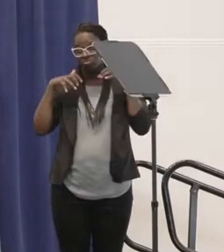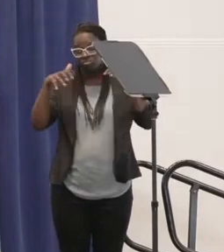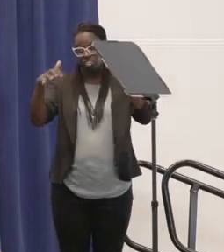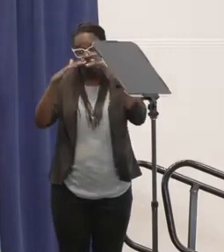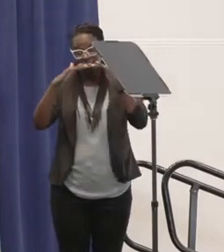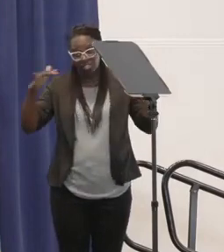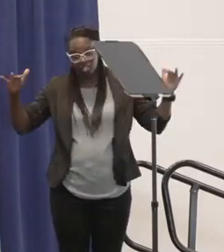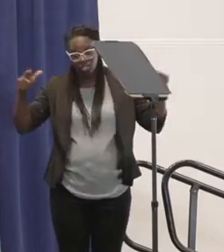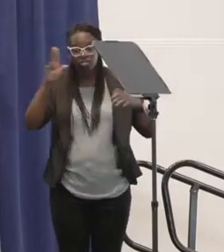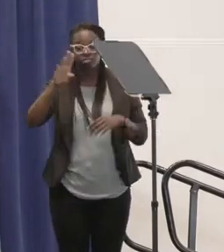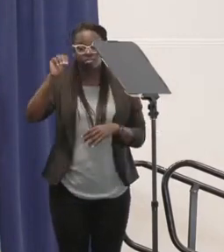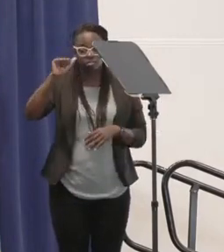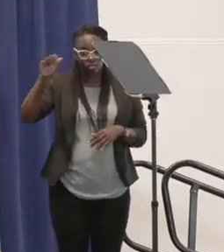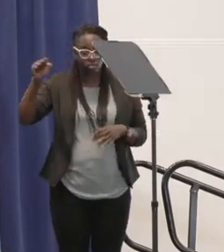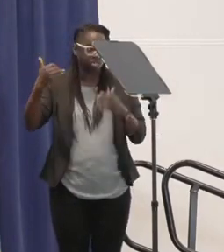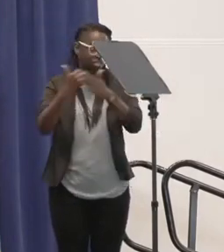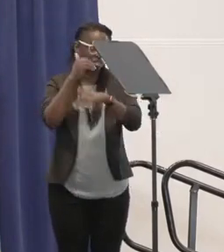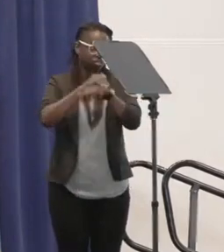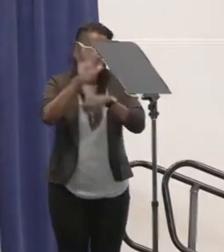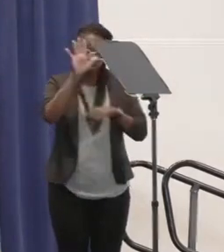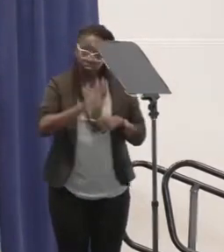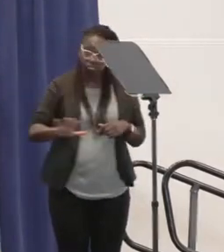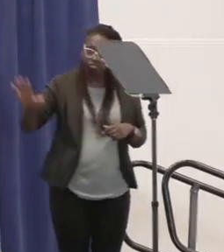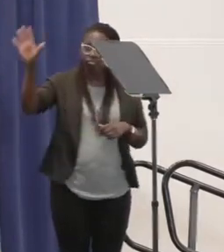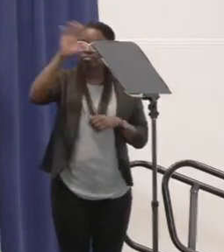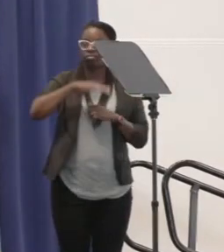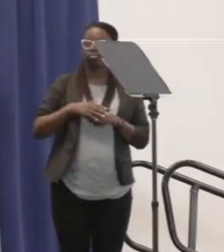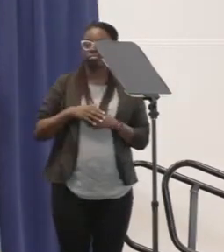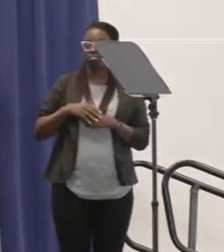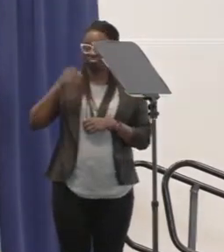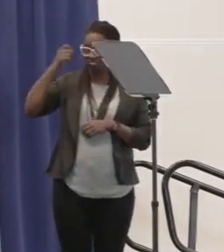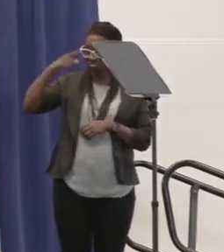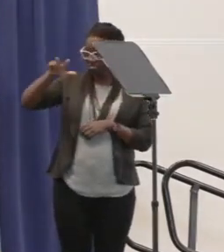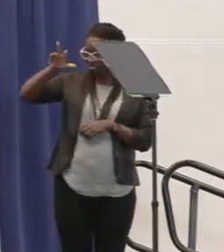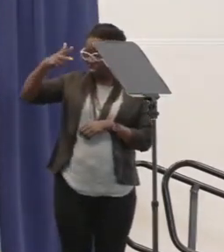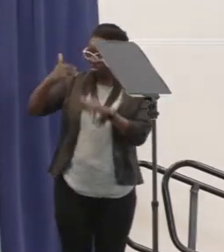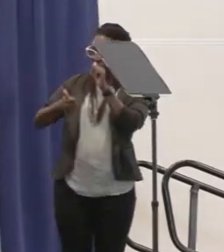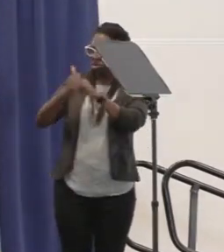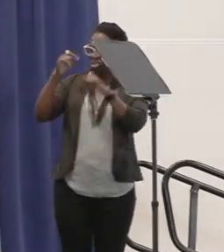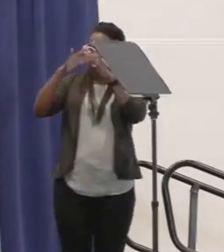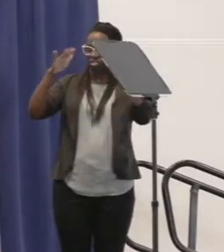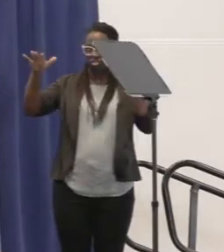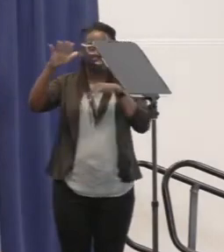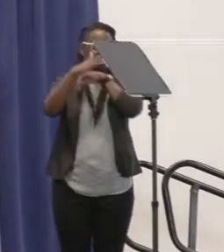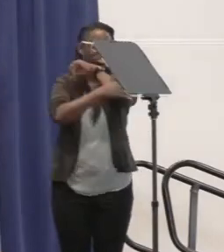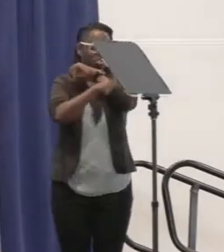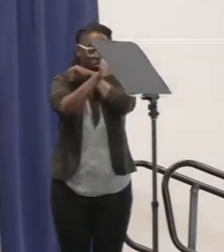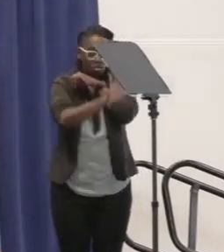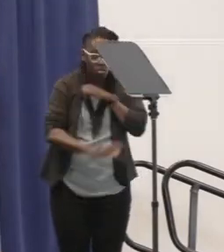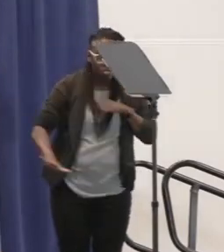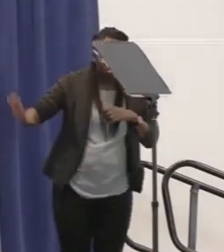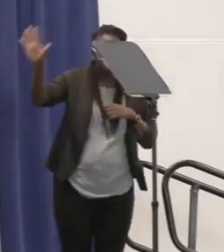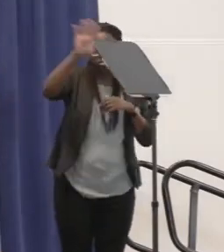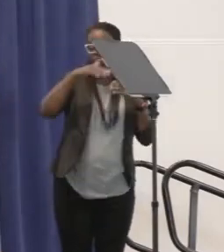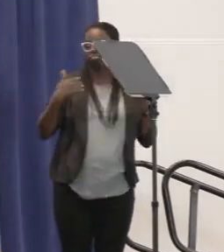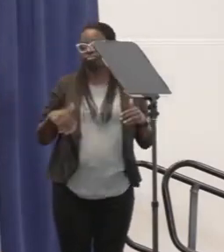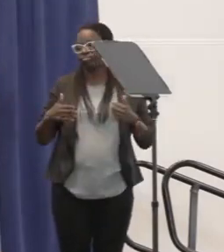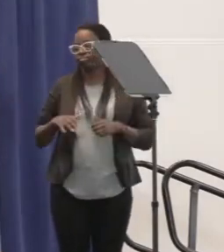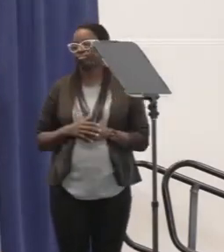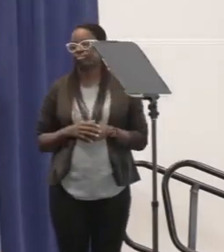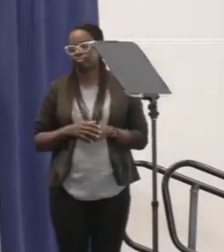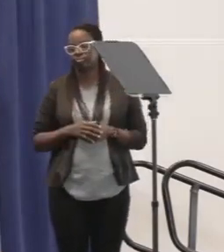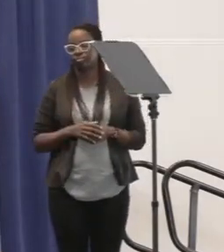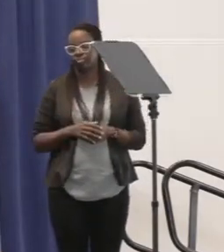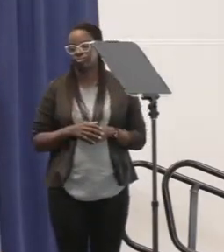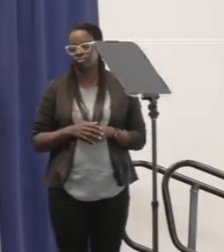most diverse university in the country, UMass Boston's experience in creating a diverse